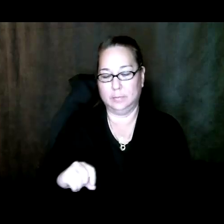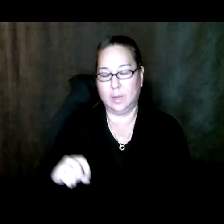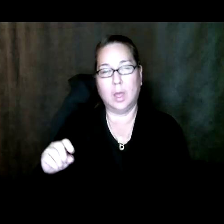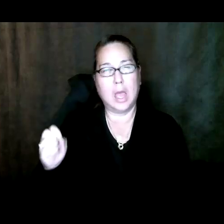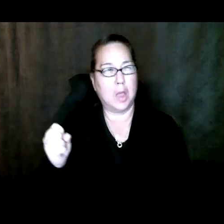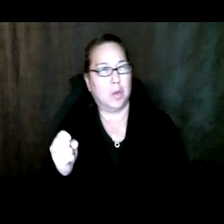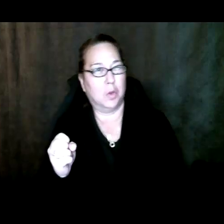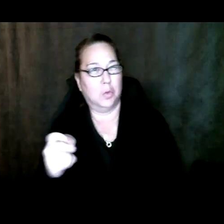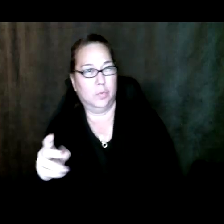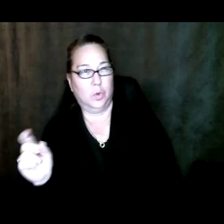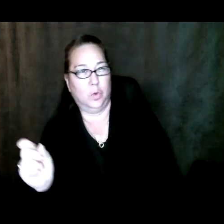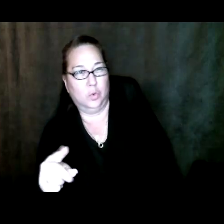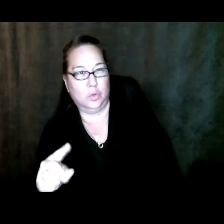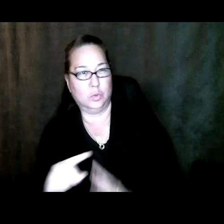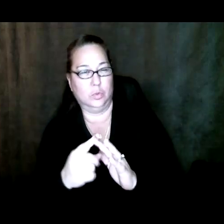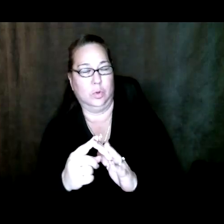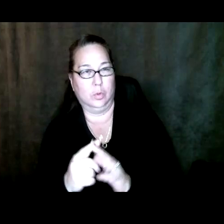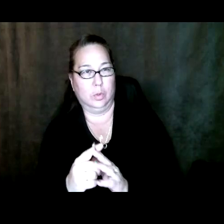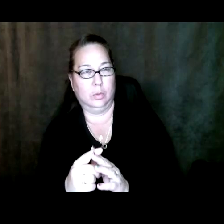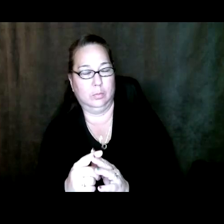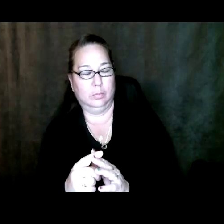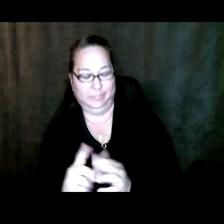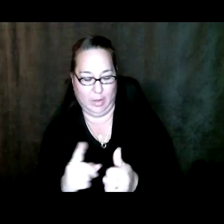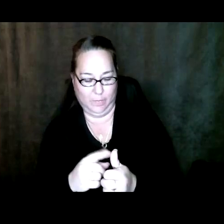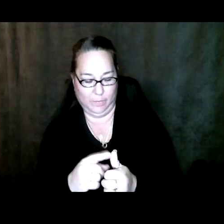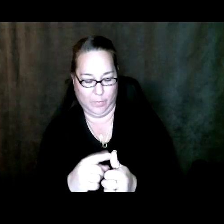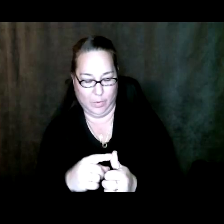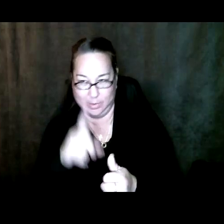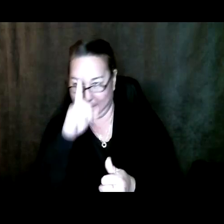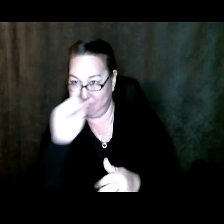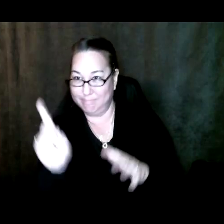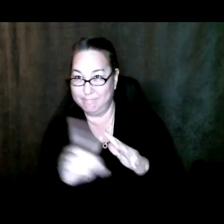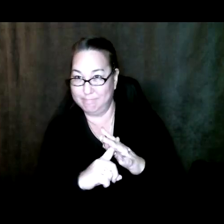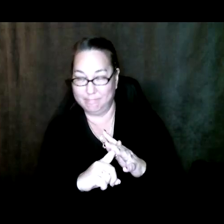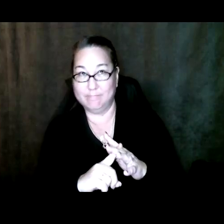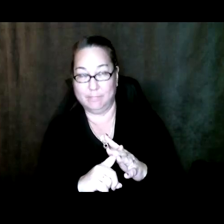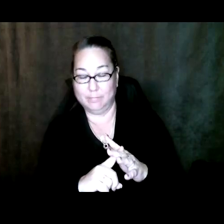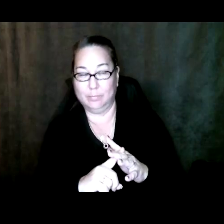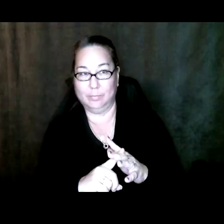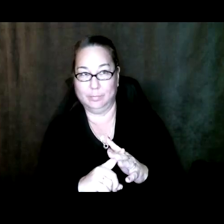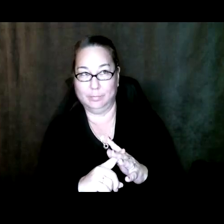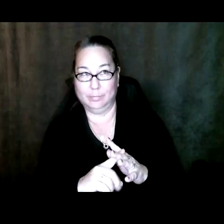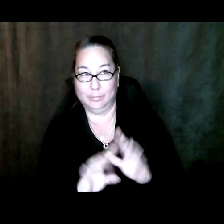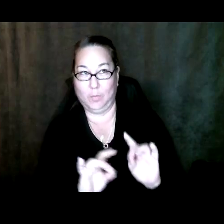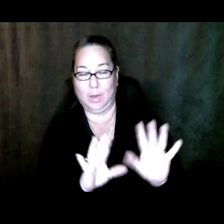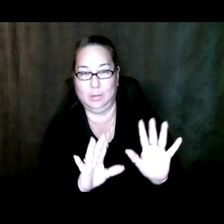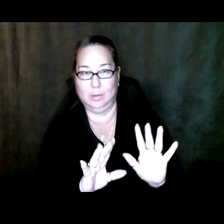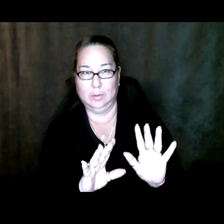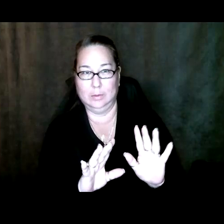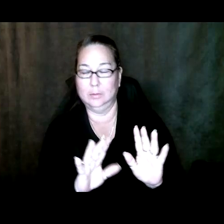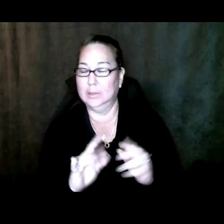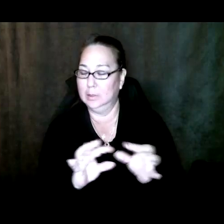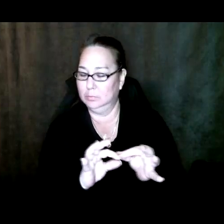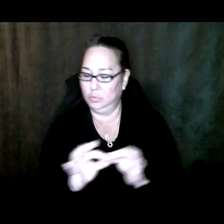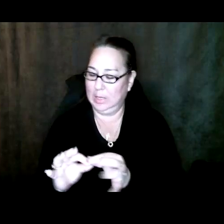One that particularly jumps out at me is slide 25.